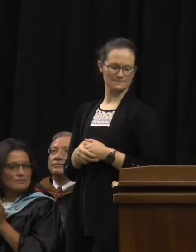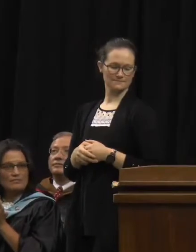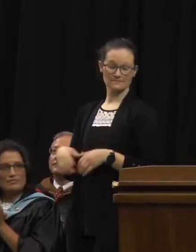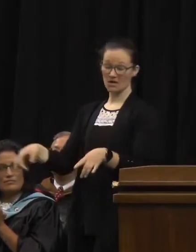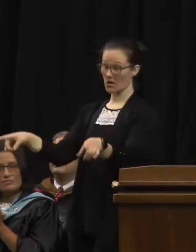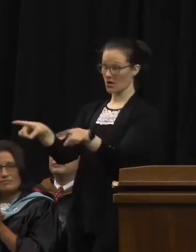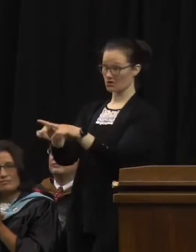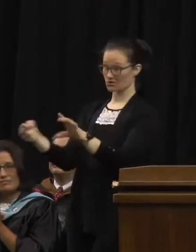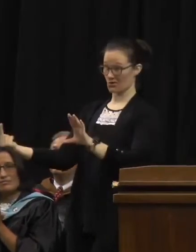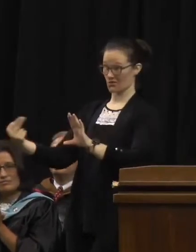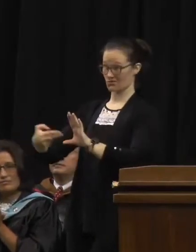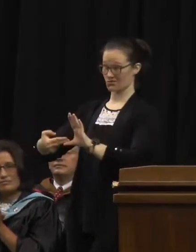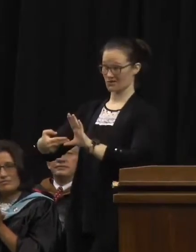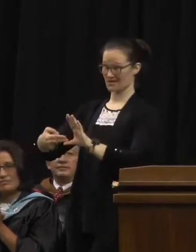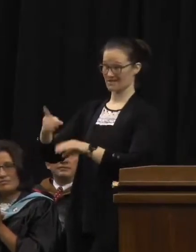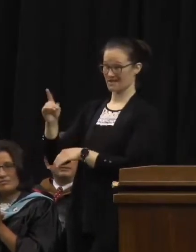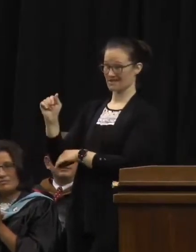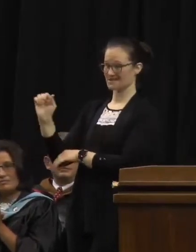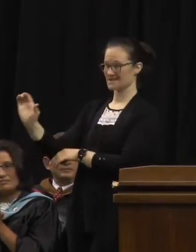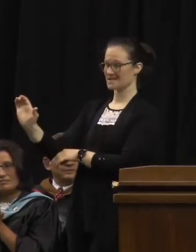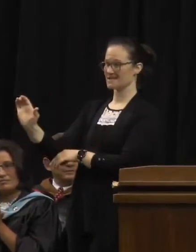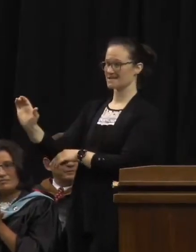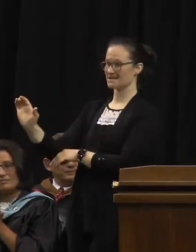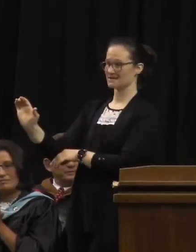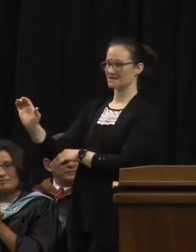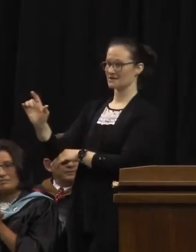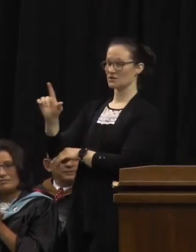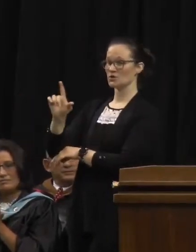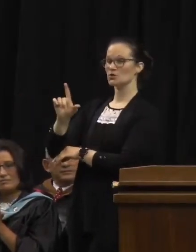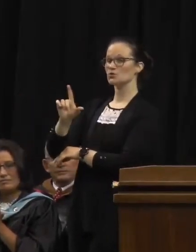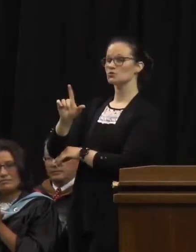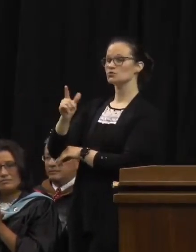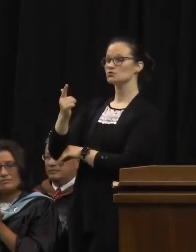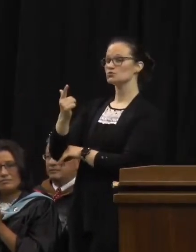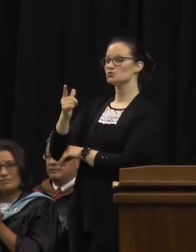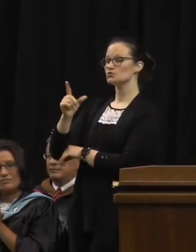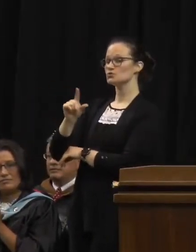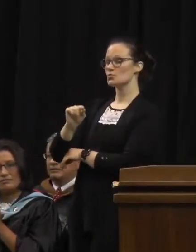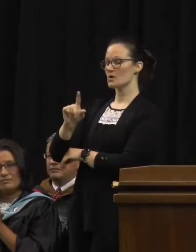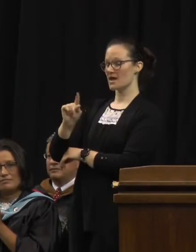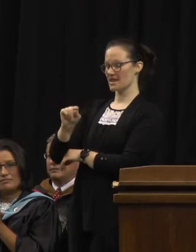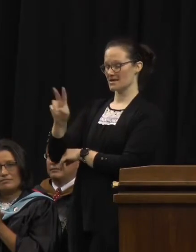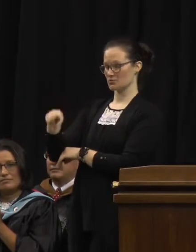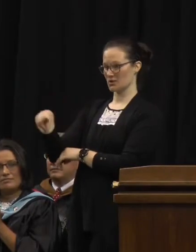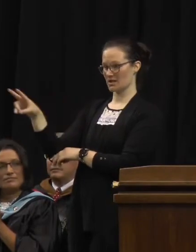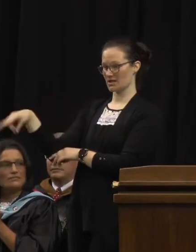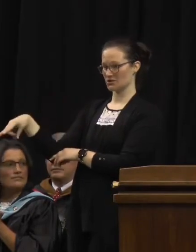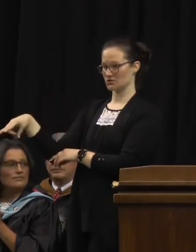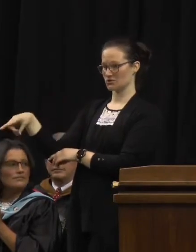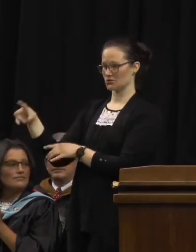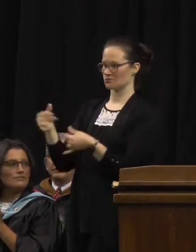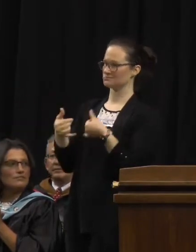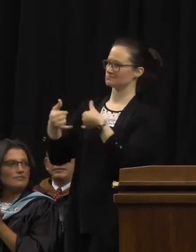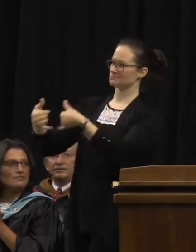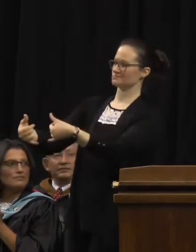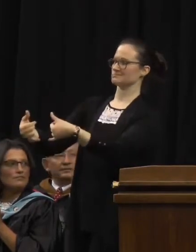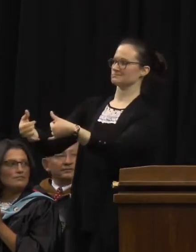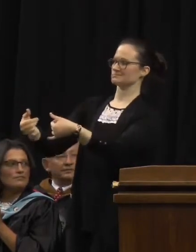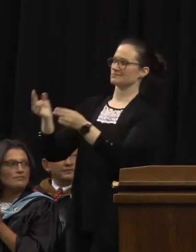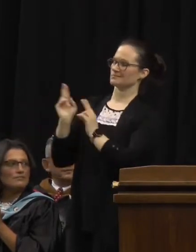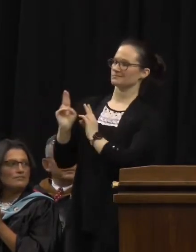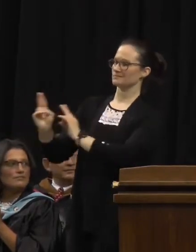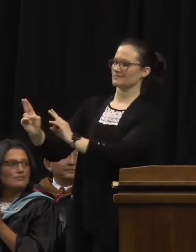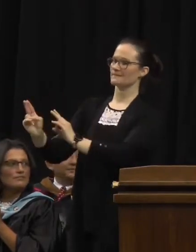Also joining us is DACC's 2022 Honorary Degree Recipient, Ms.